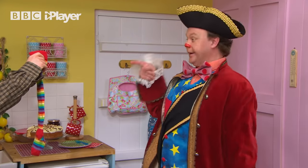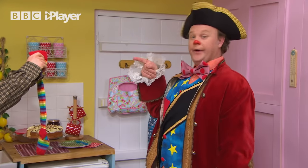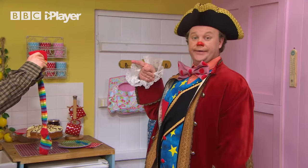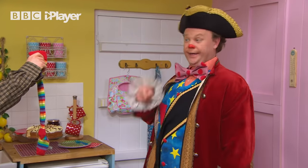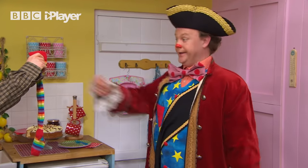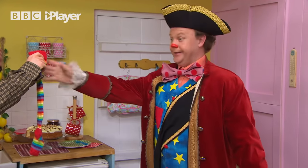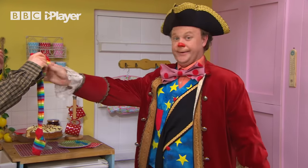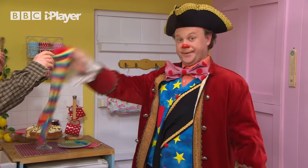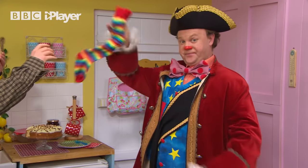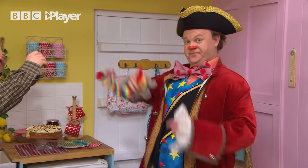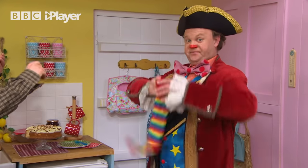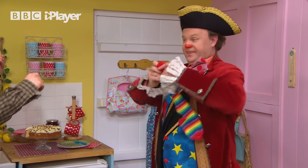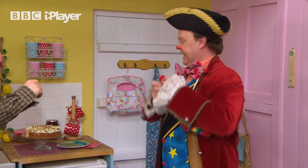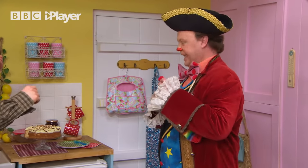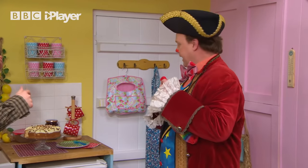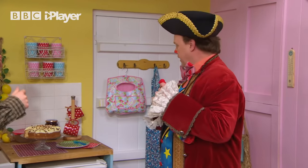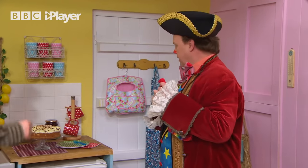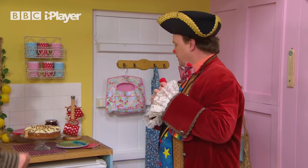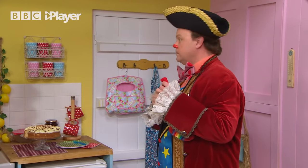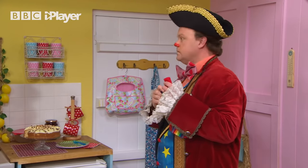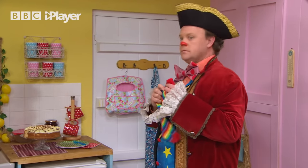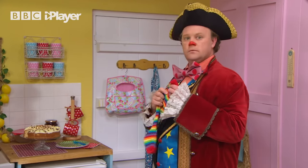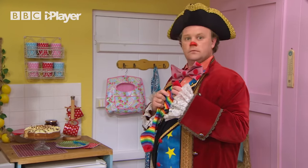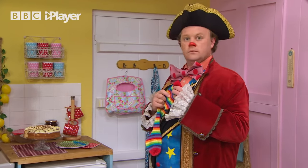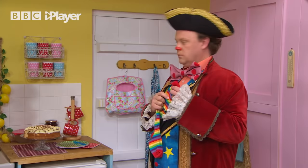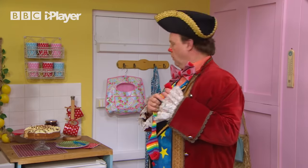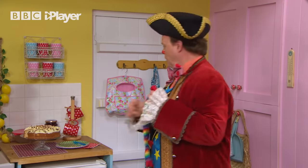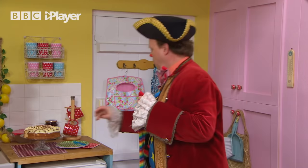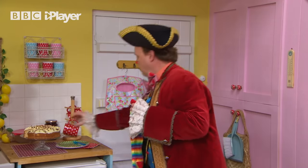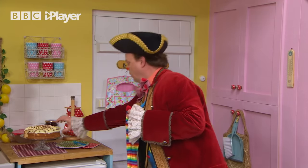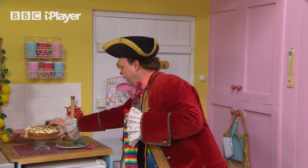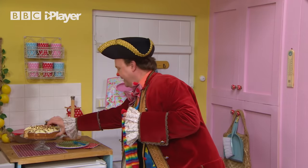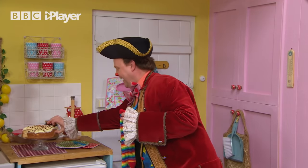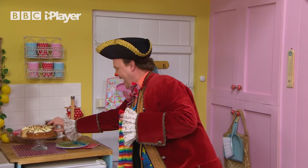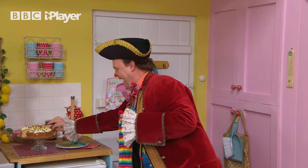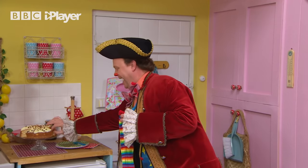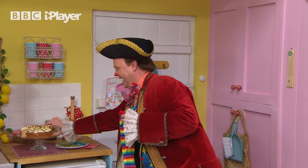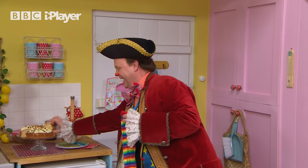caught you would you like some cake mr tumble oh cake